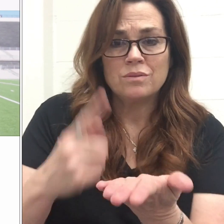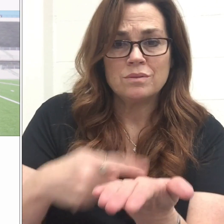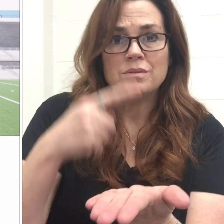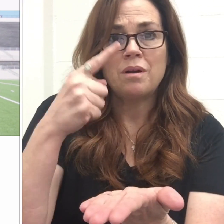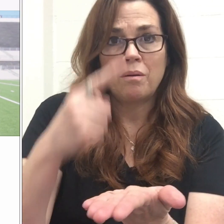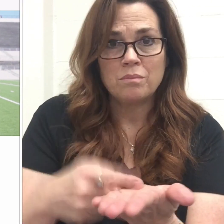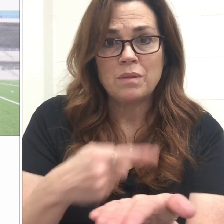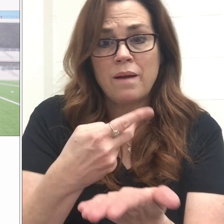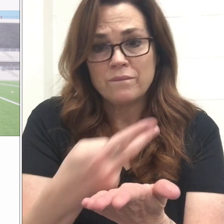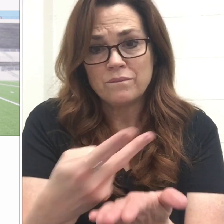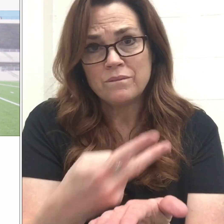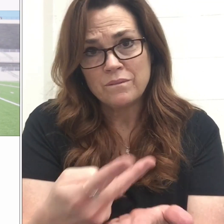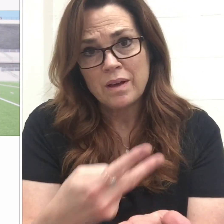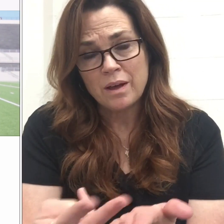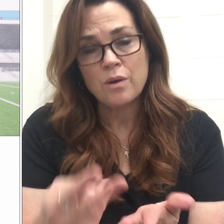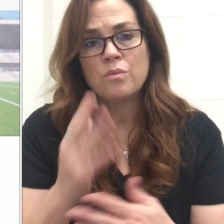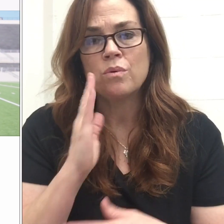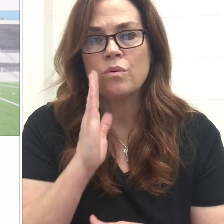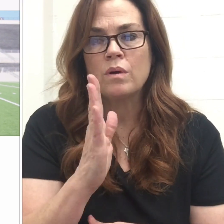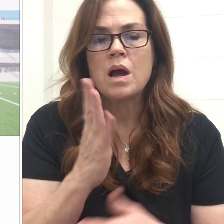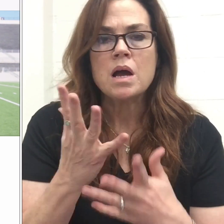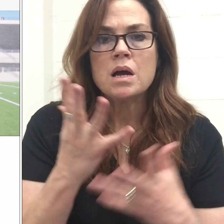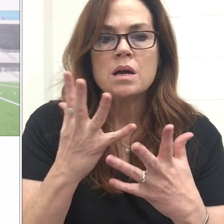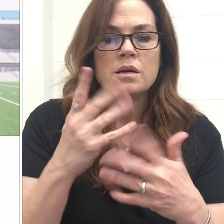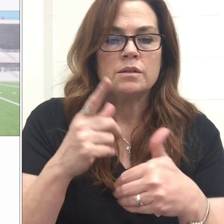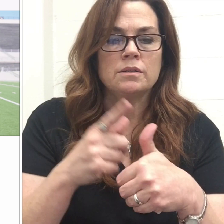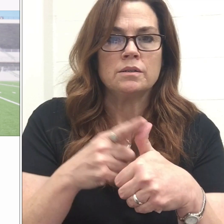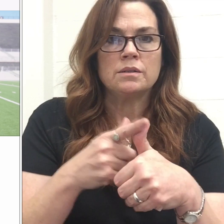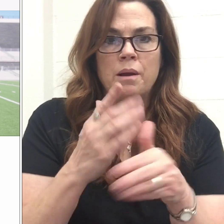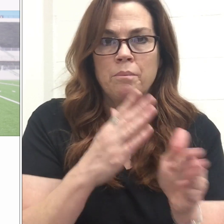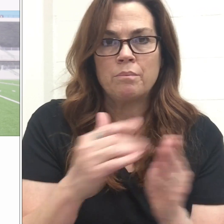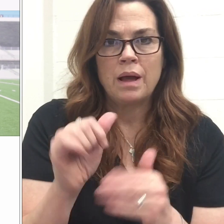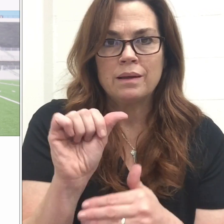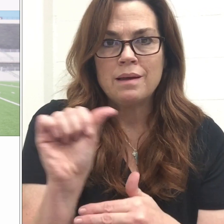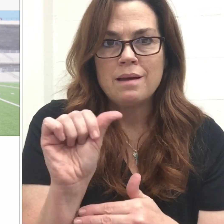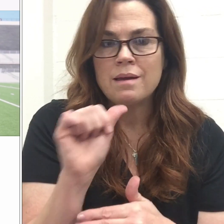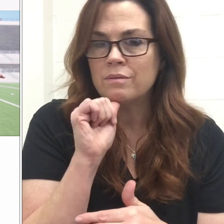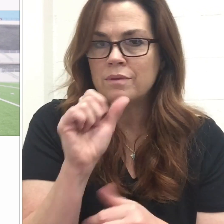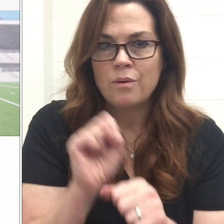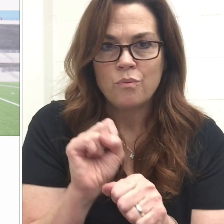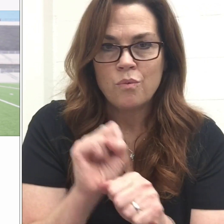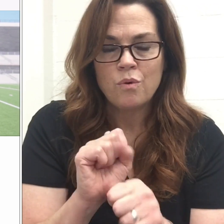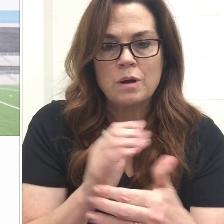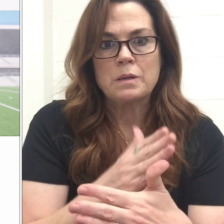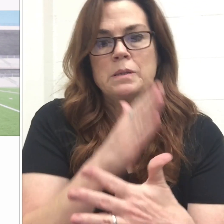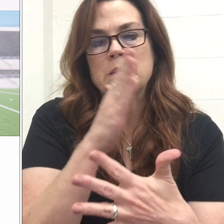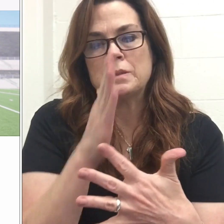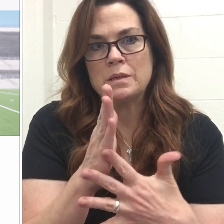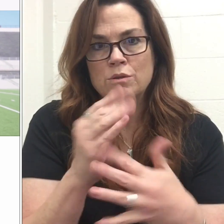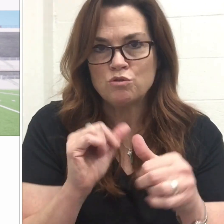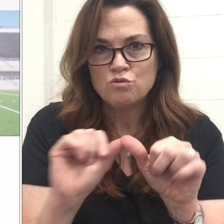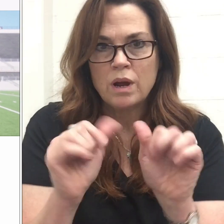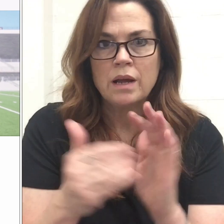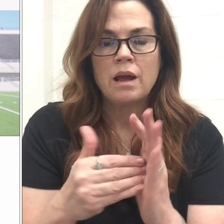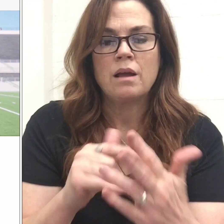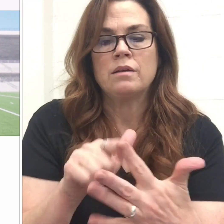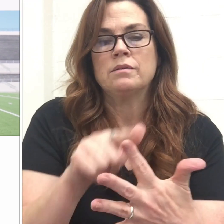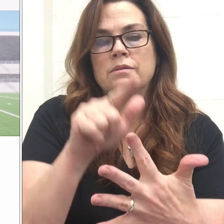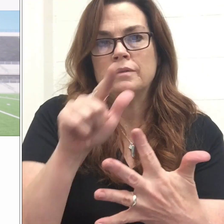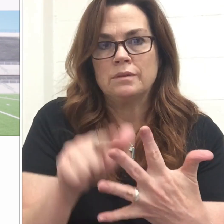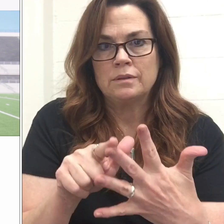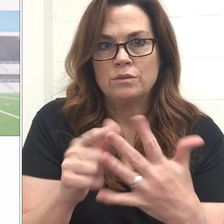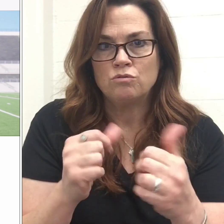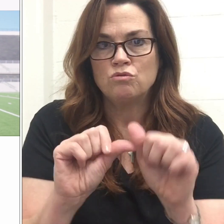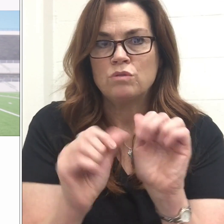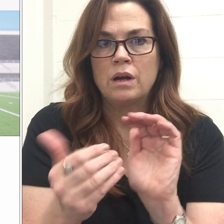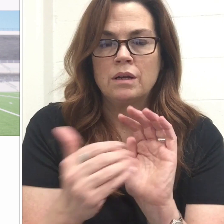will lose. Things won't go the way you thought they would. Plan A, plan B, plan C, and you'll end up on plan Z.